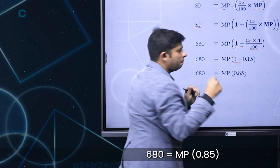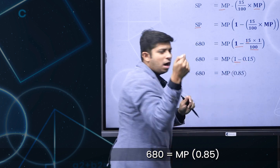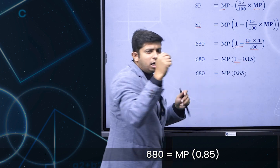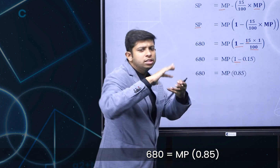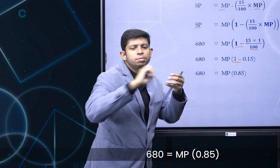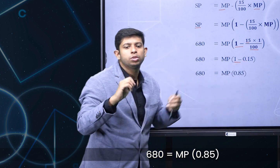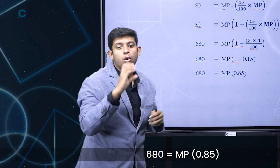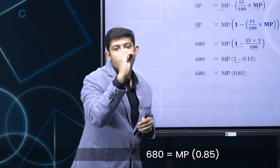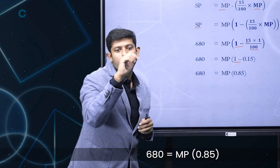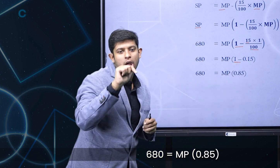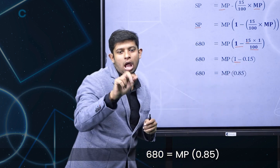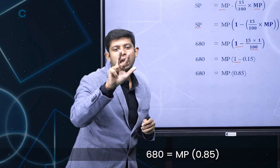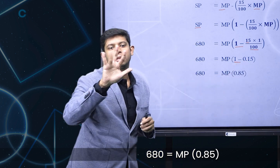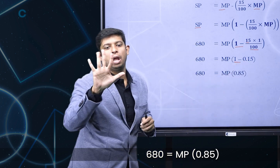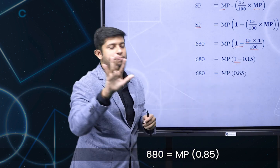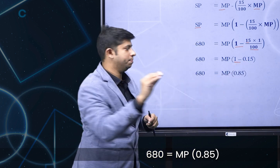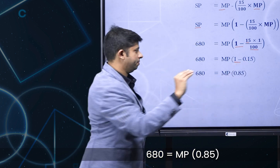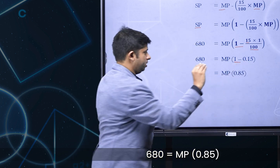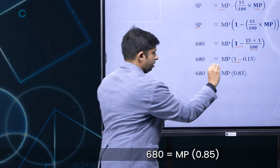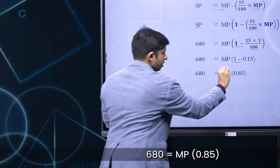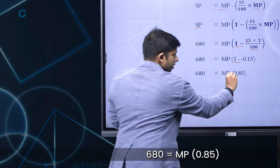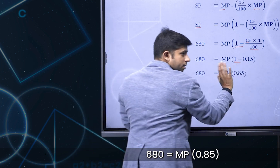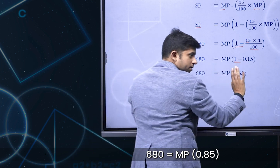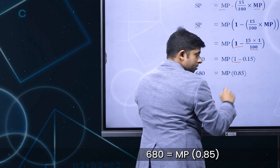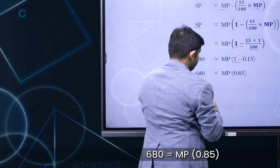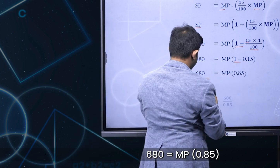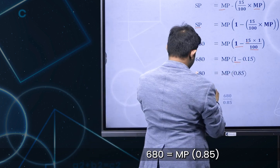680 equals to MP of 0.85.